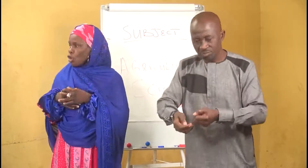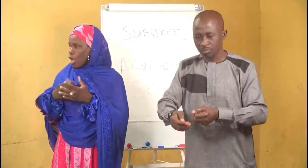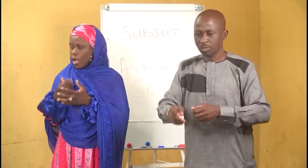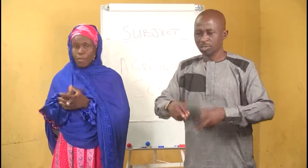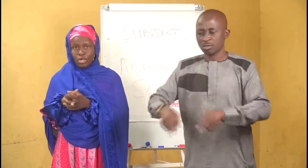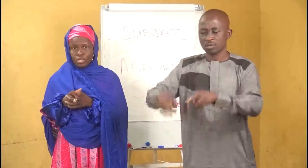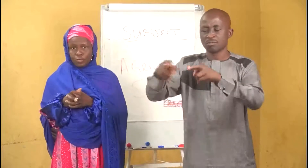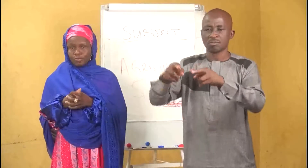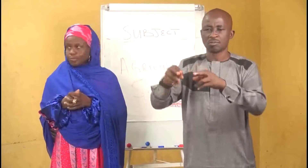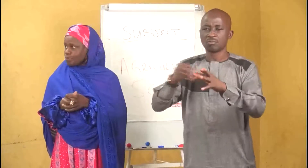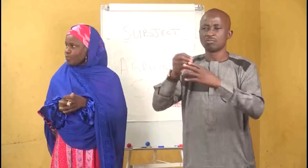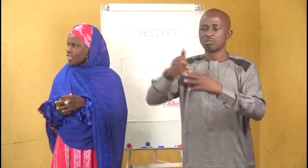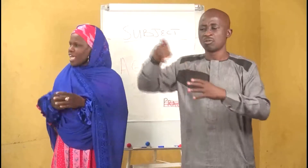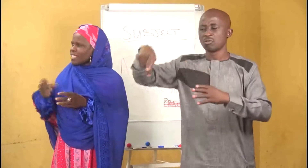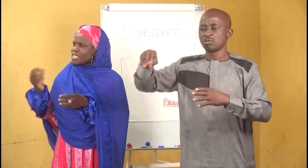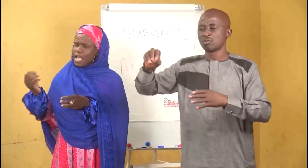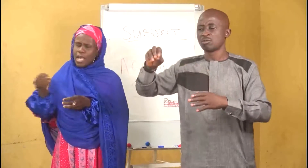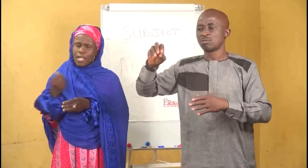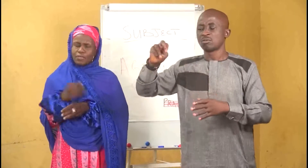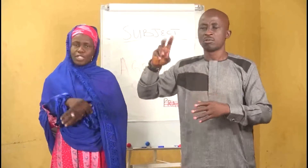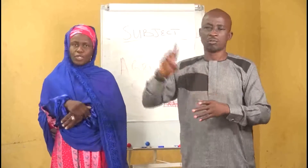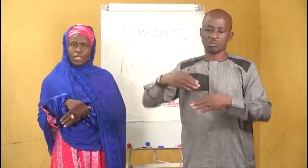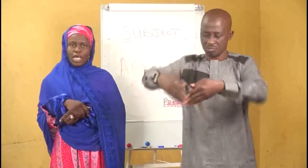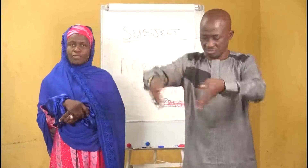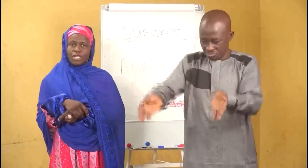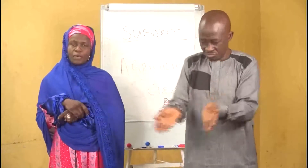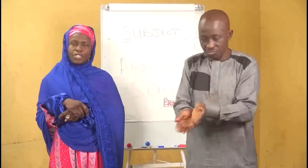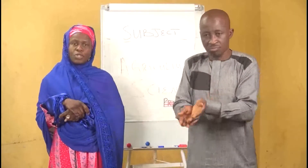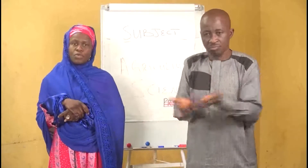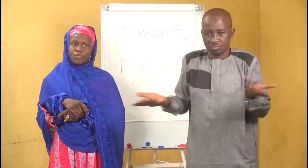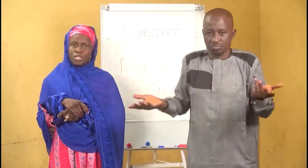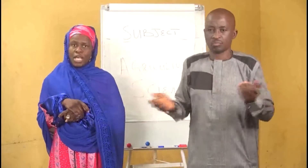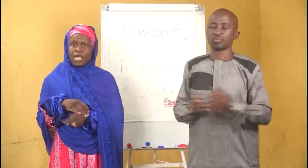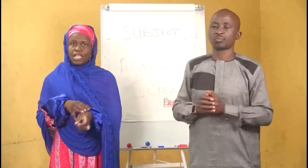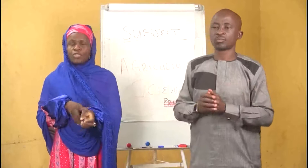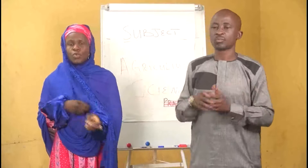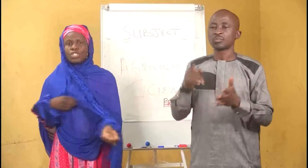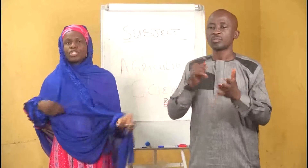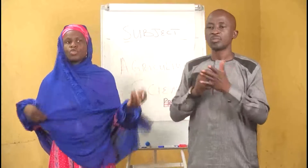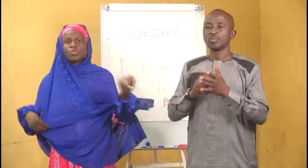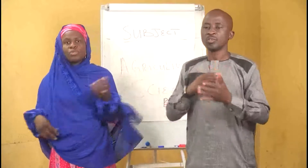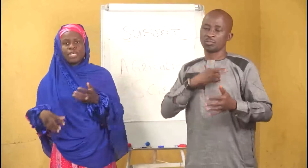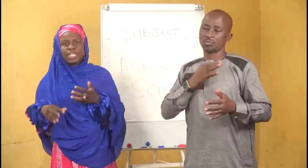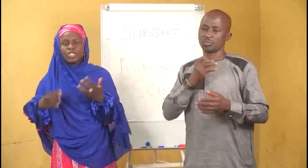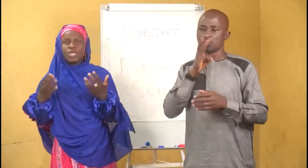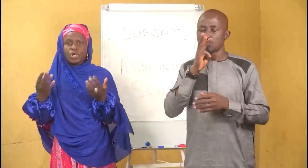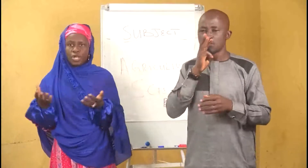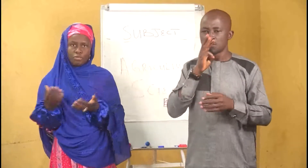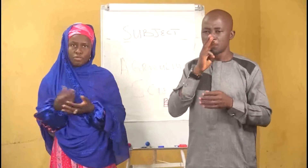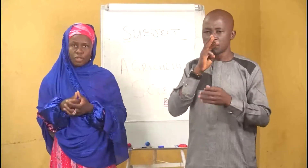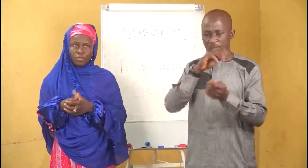or a pond. And this artificial application of water, it